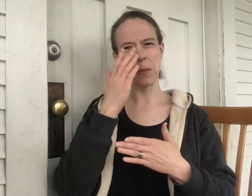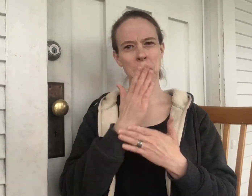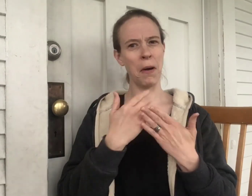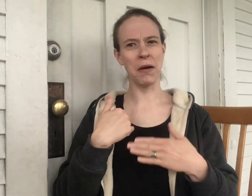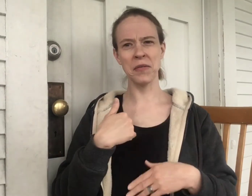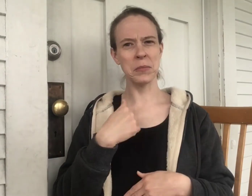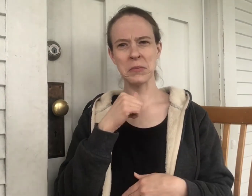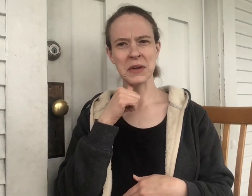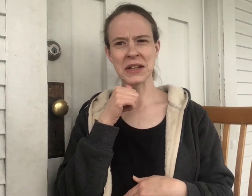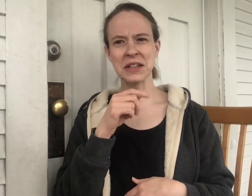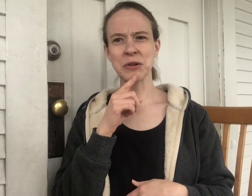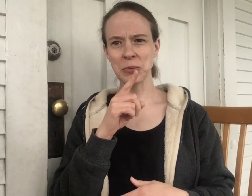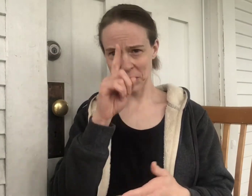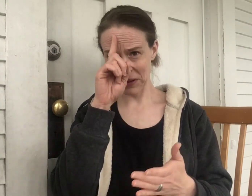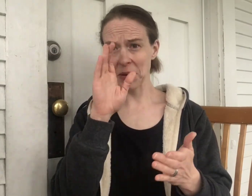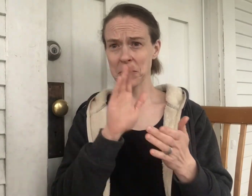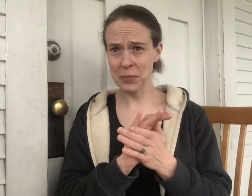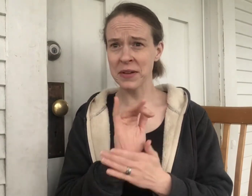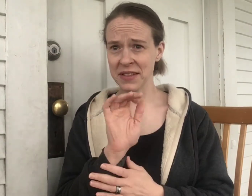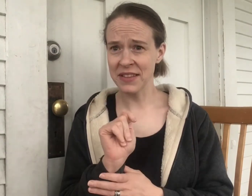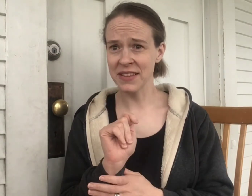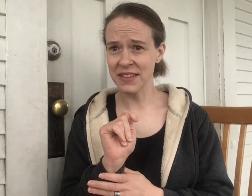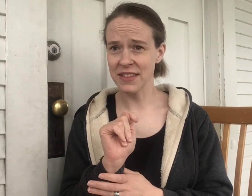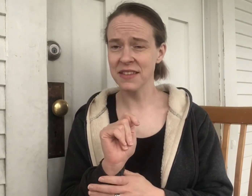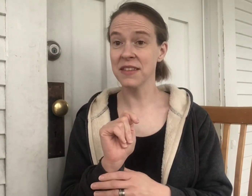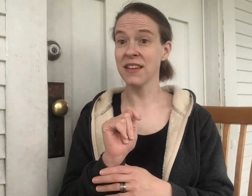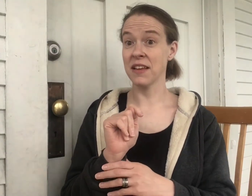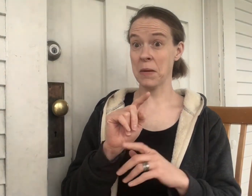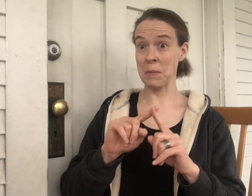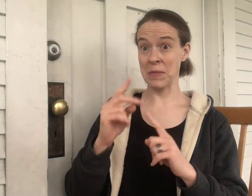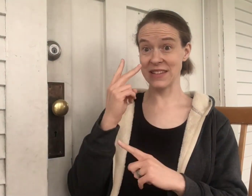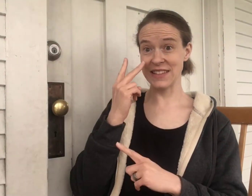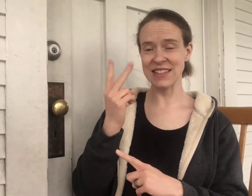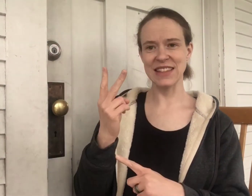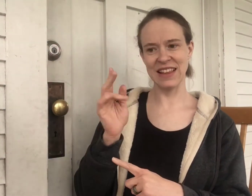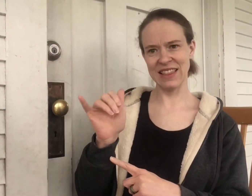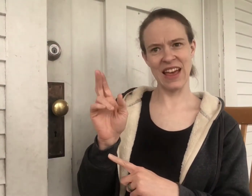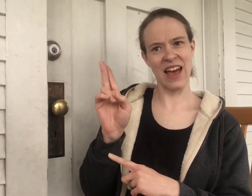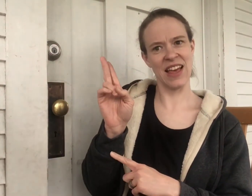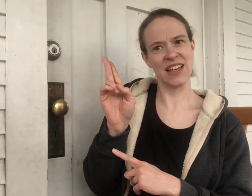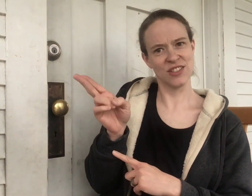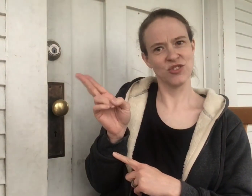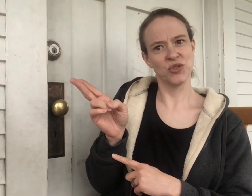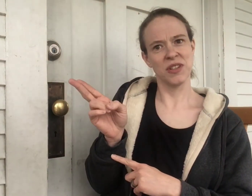I think part of me didn't really believe it. But seeing that